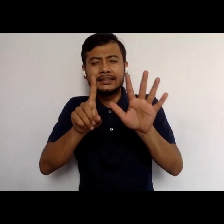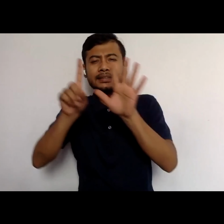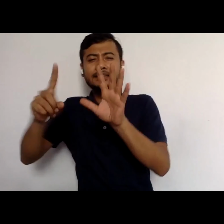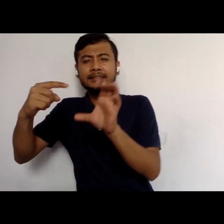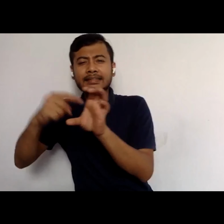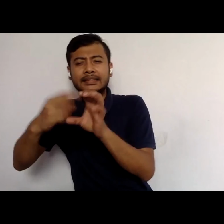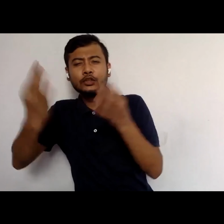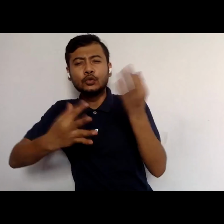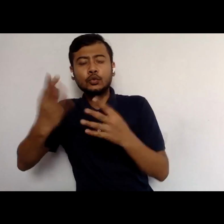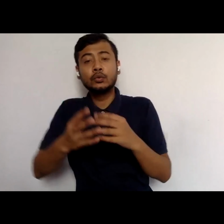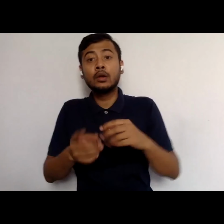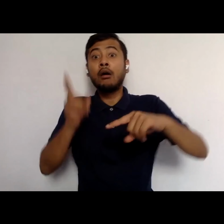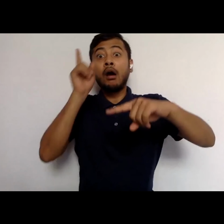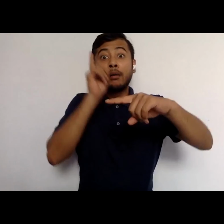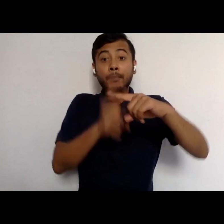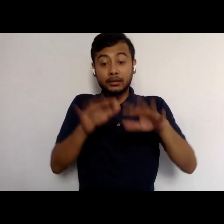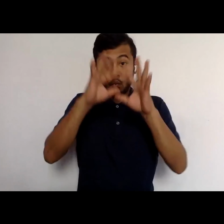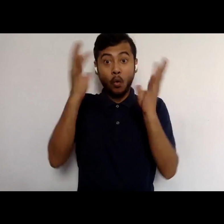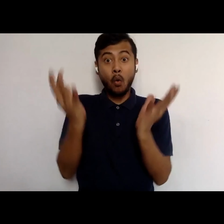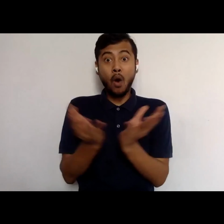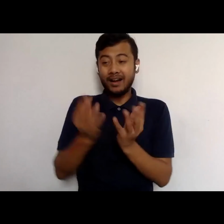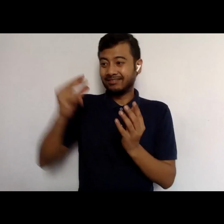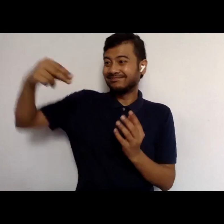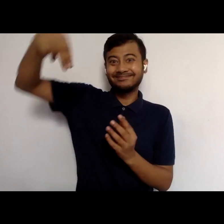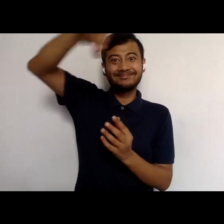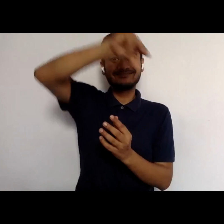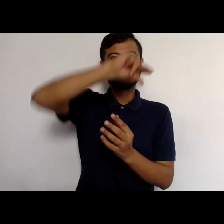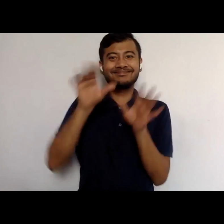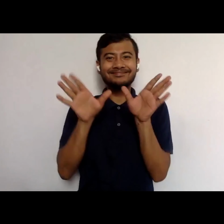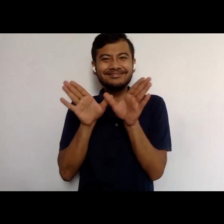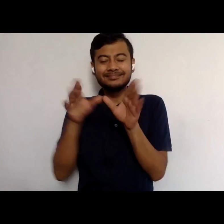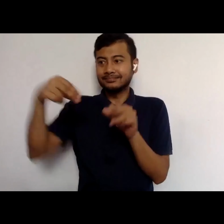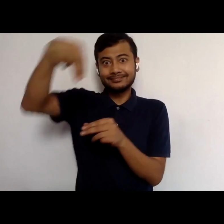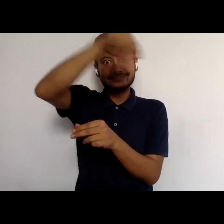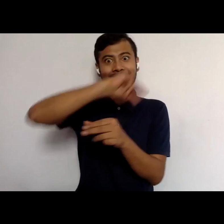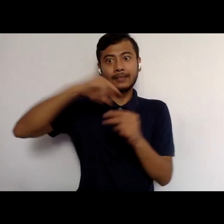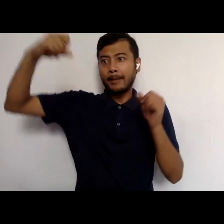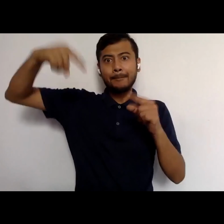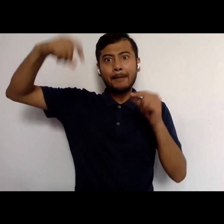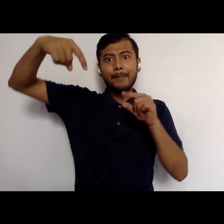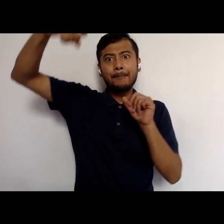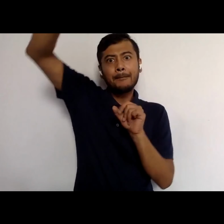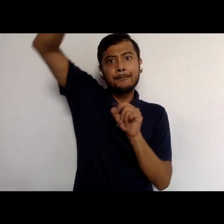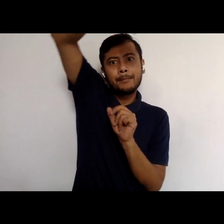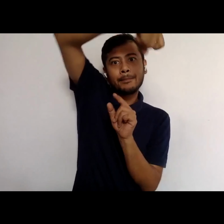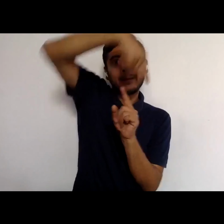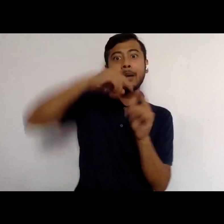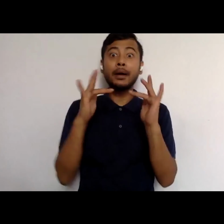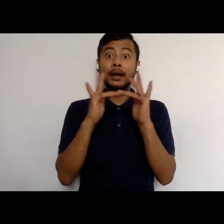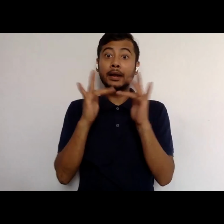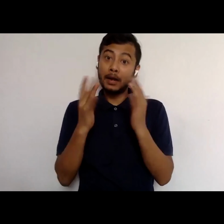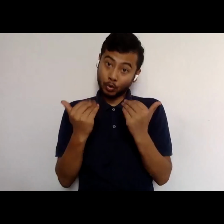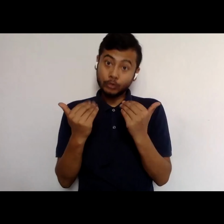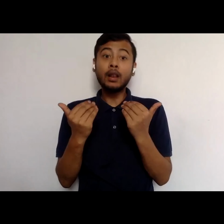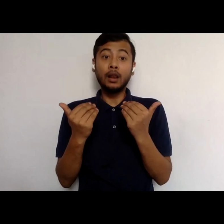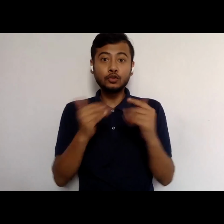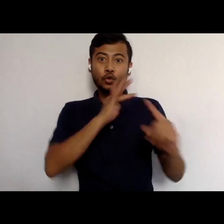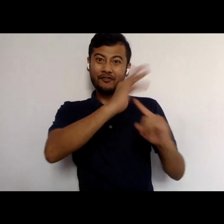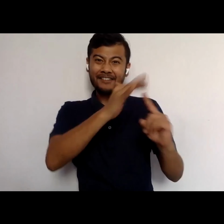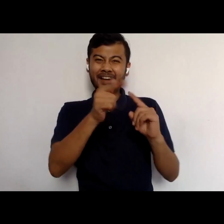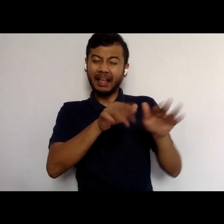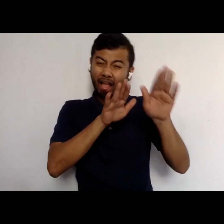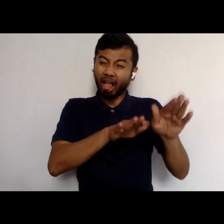communication mentioned by Mr. Ramchandran in the beginning. A much needed medium for backhauling traffic from Wi-Fi hotspots. CRI has